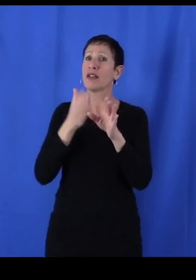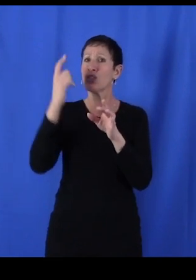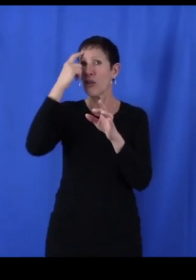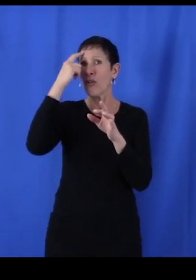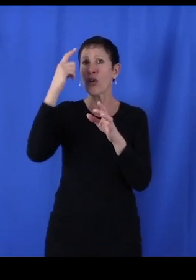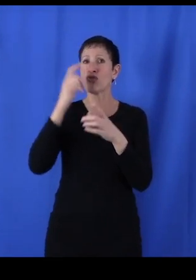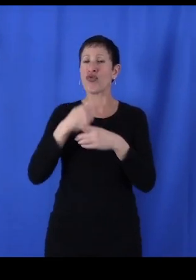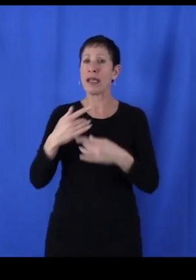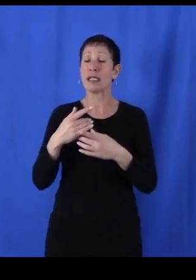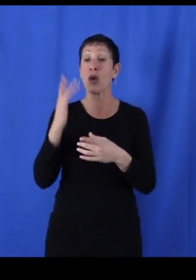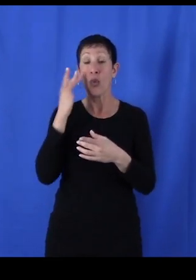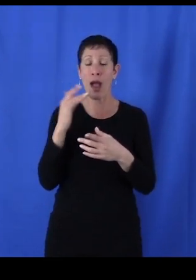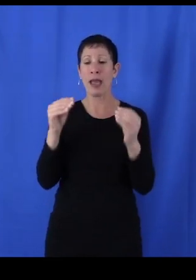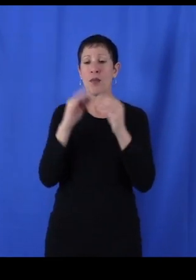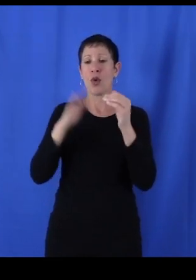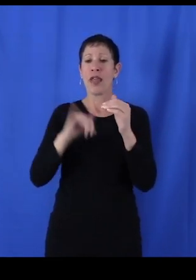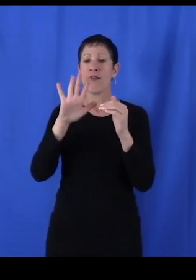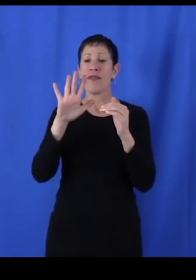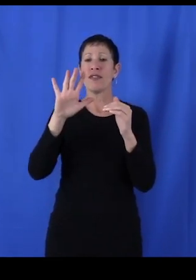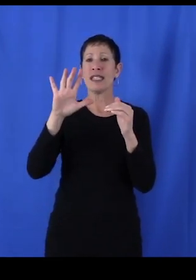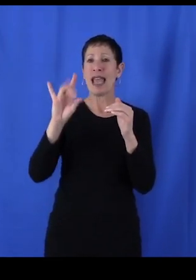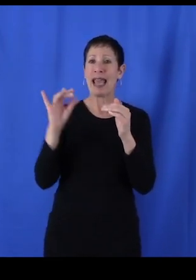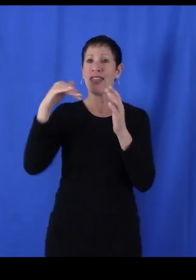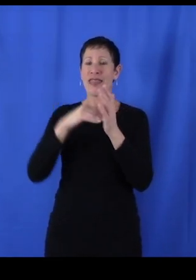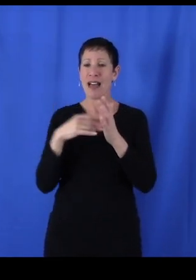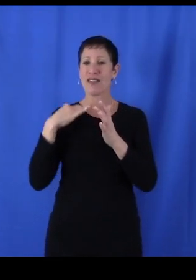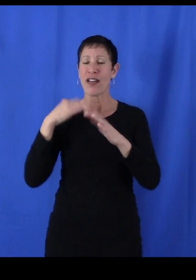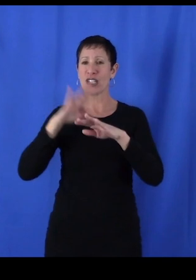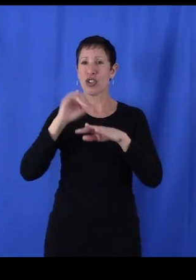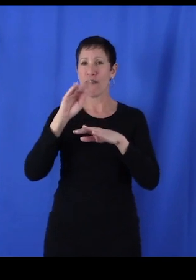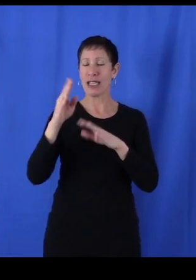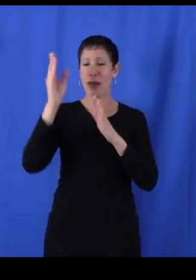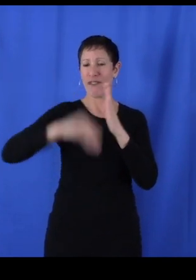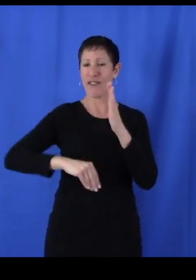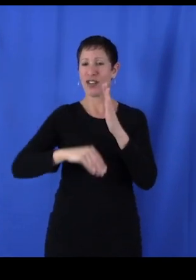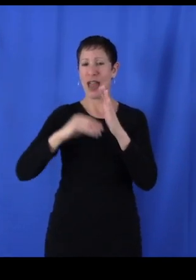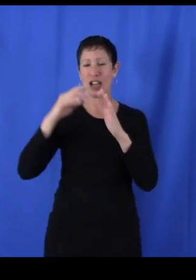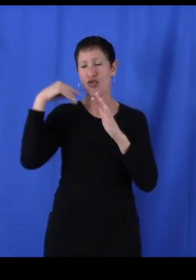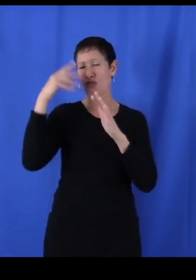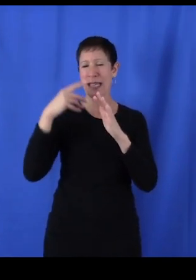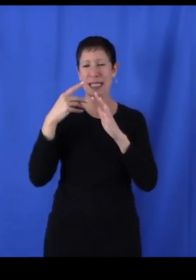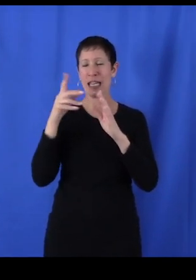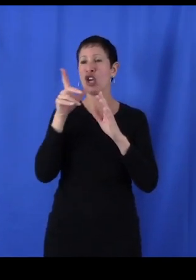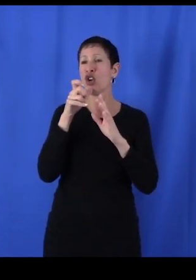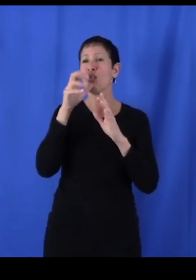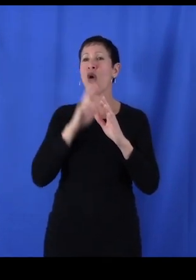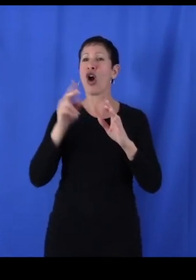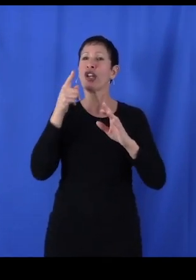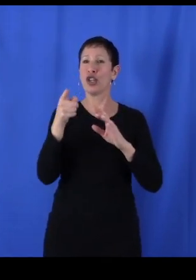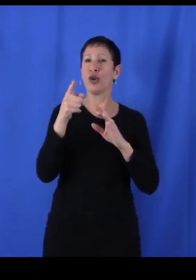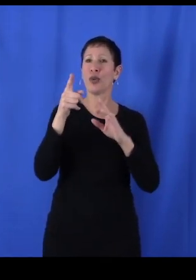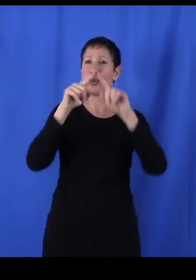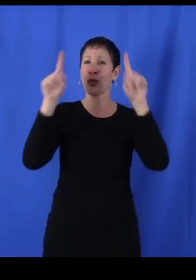traits. And this is because over 58,000 volunteers on Facebook filled out one of those crazy "Who are you?"